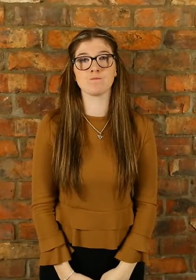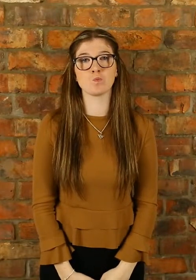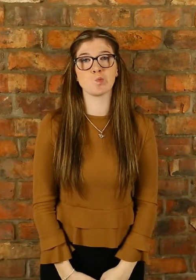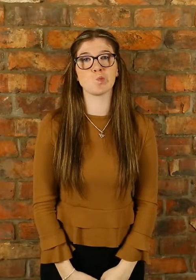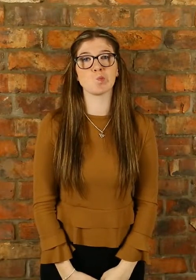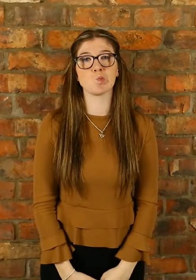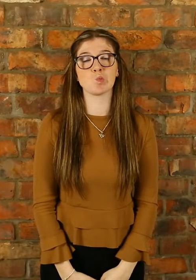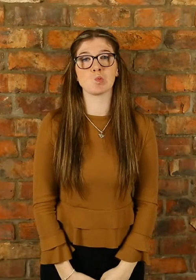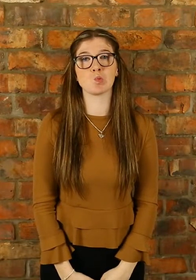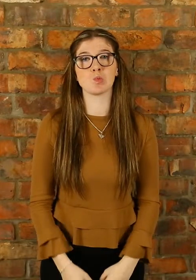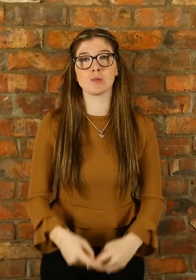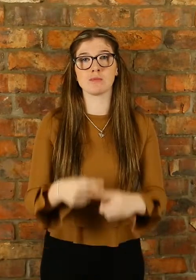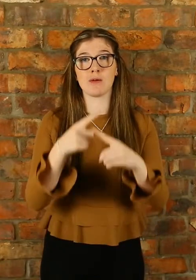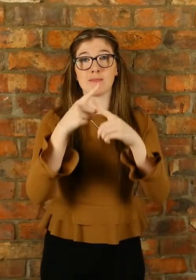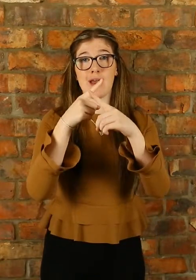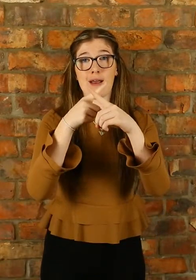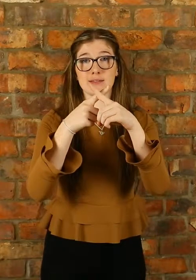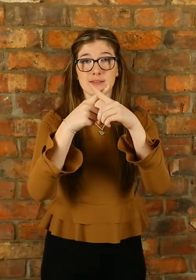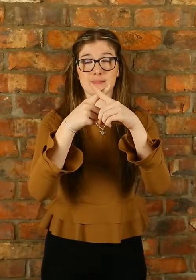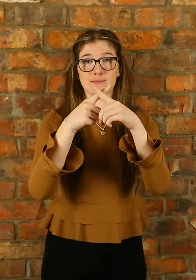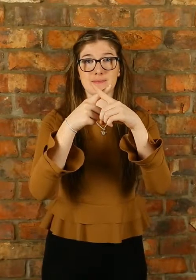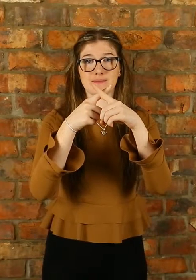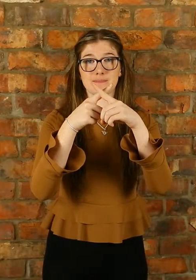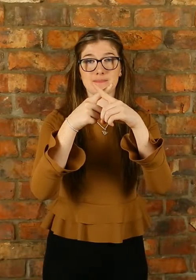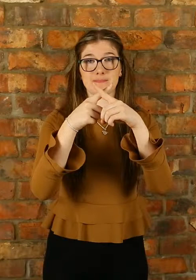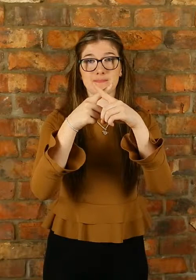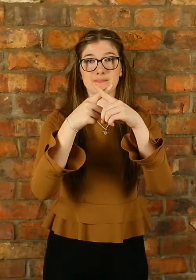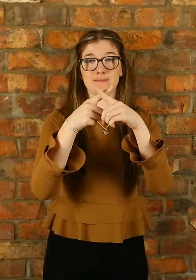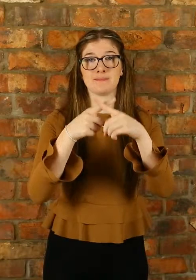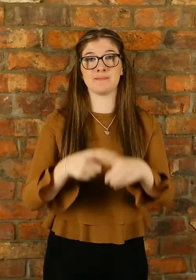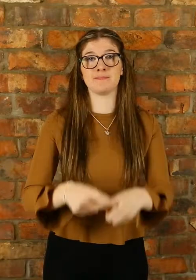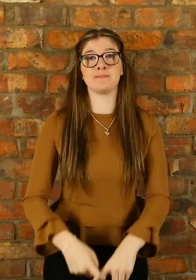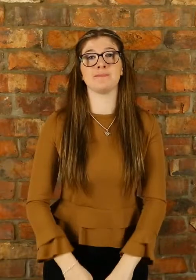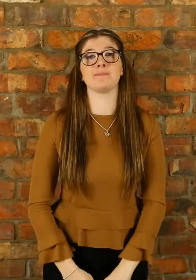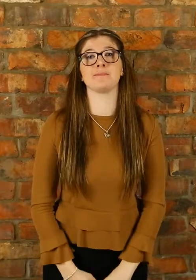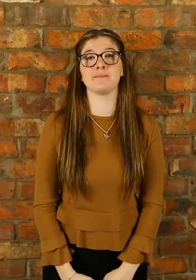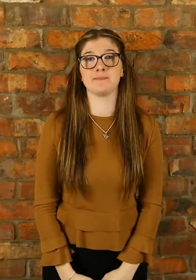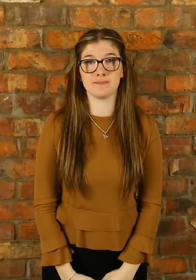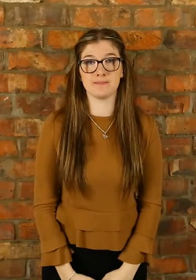X. Again, letter X.